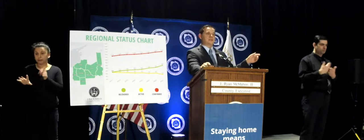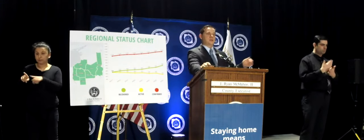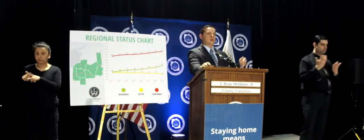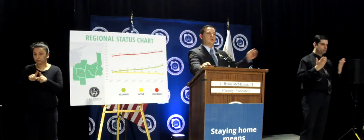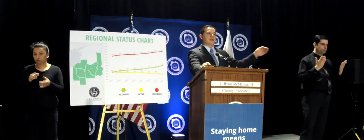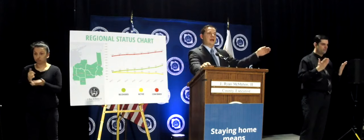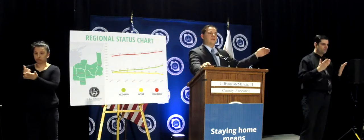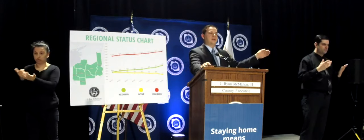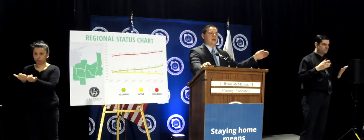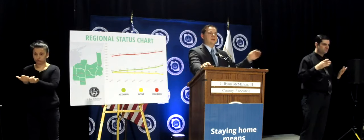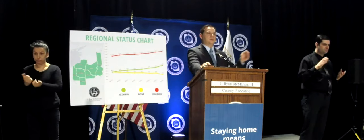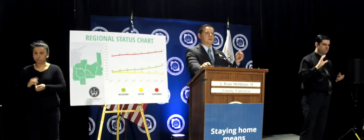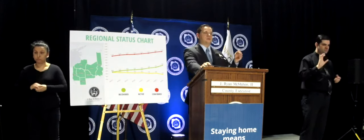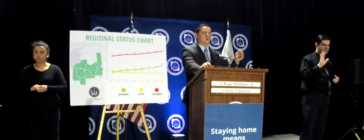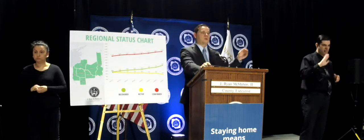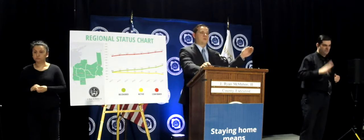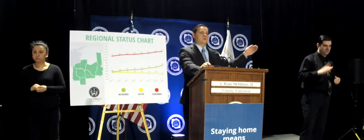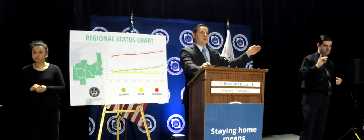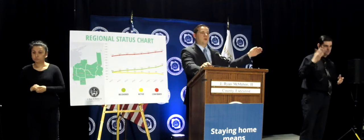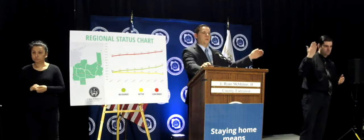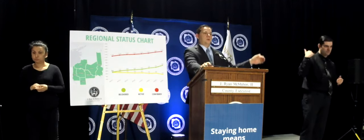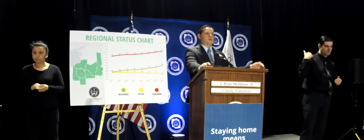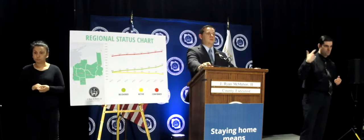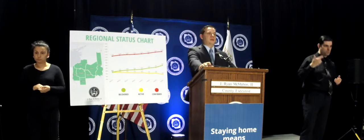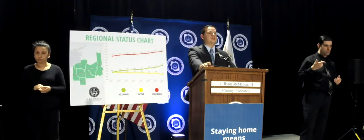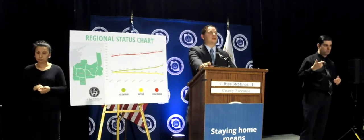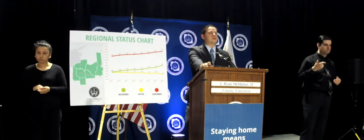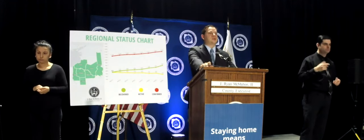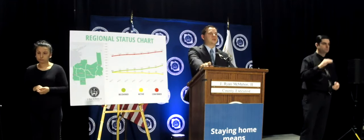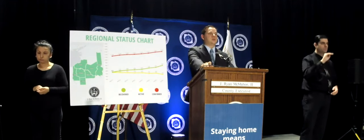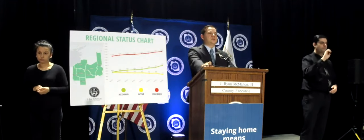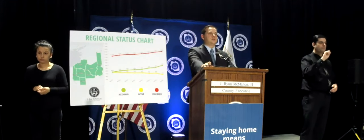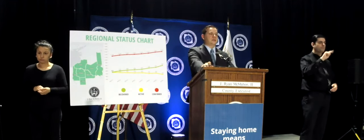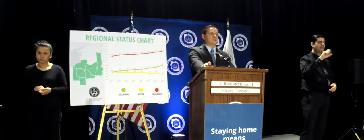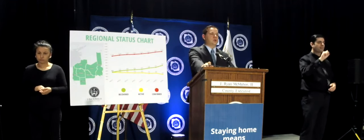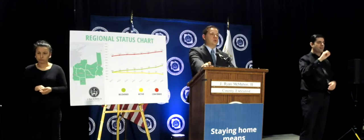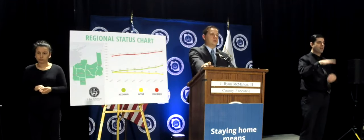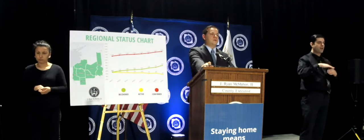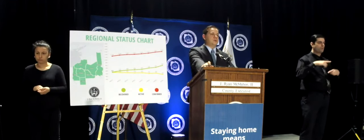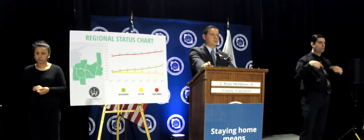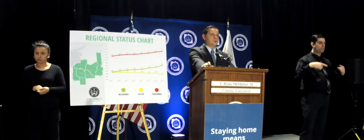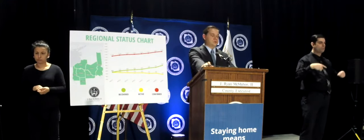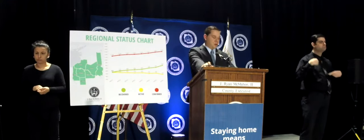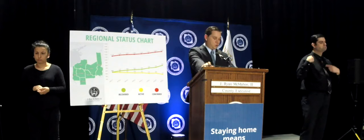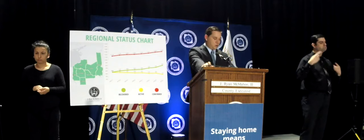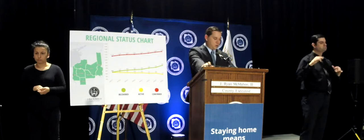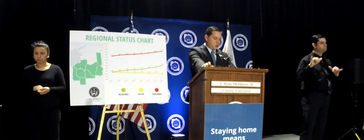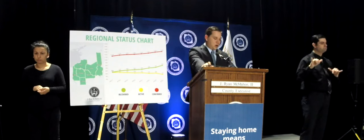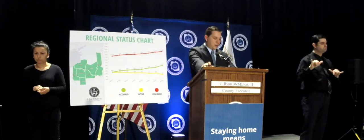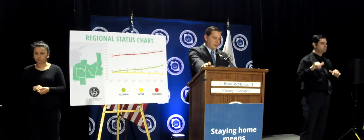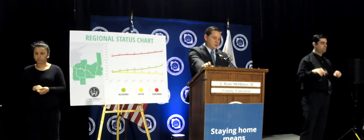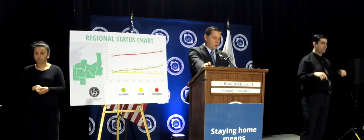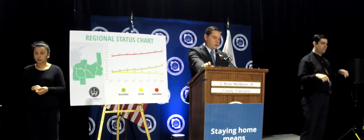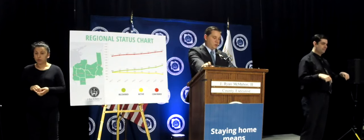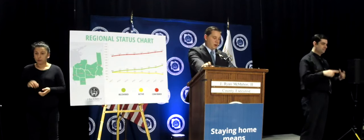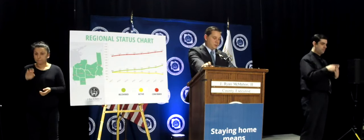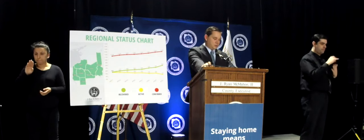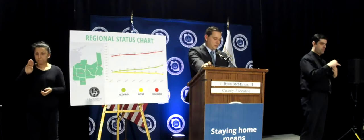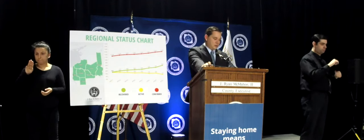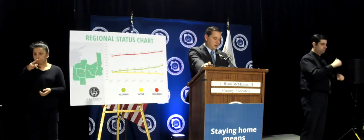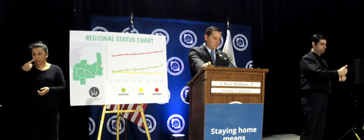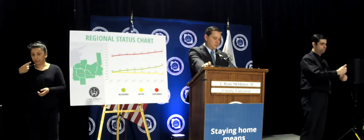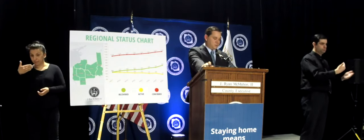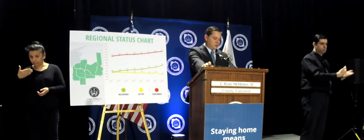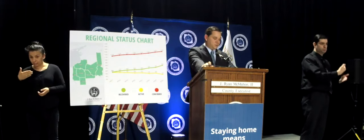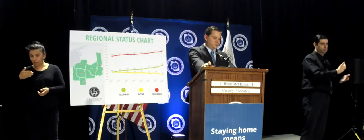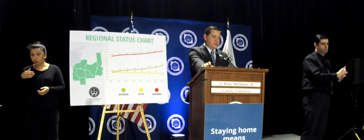Wheels. That still goes on every day. Those folks have been receiving that service are still receiving it. These are new individuals. So that's going great.